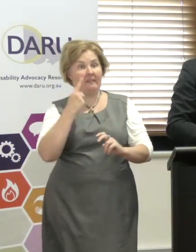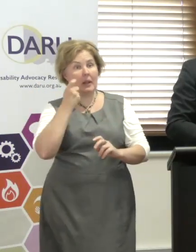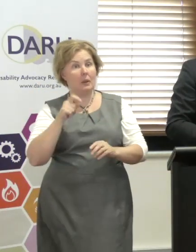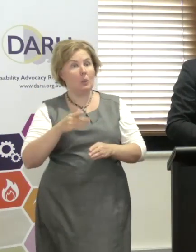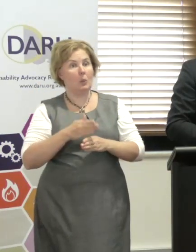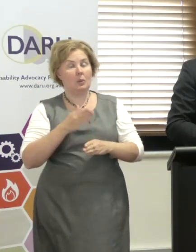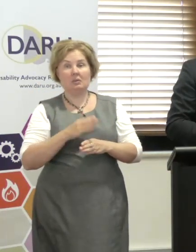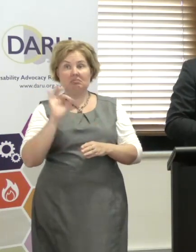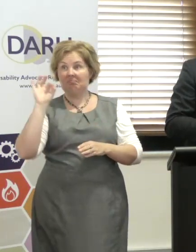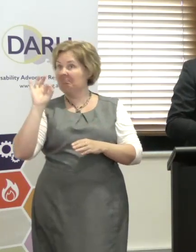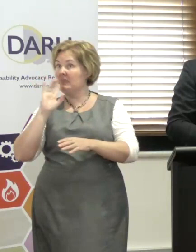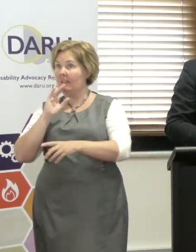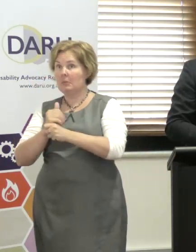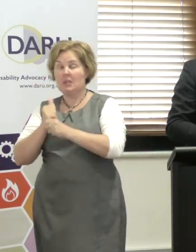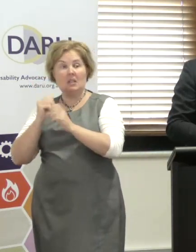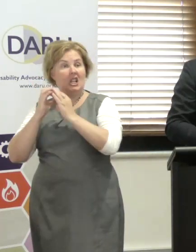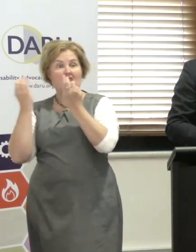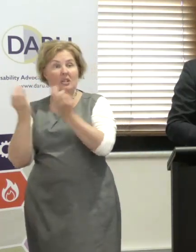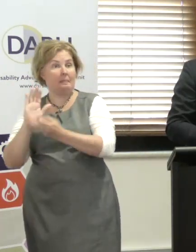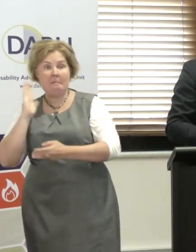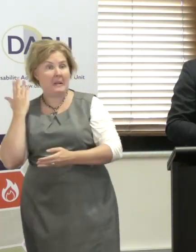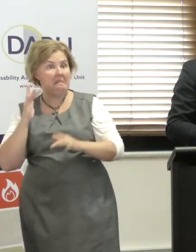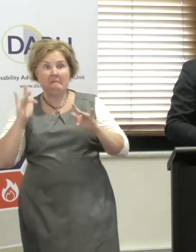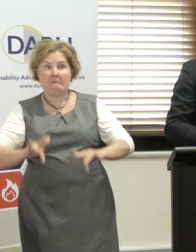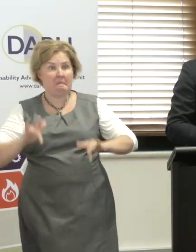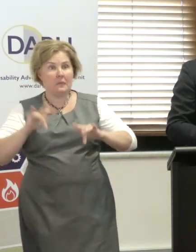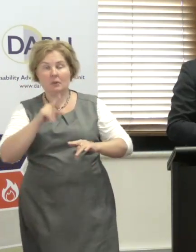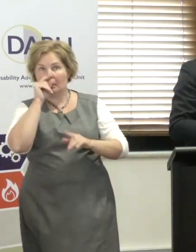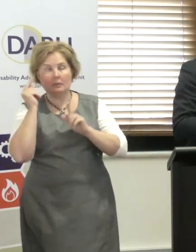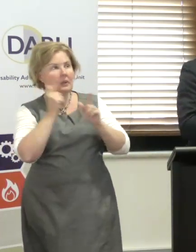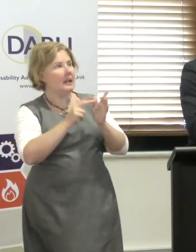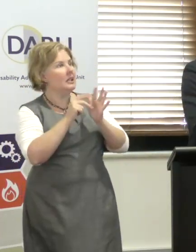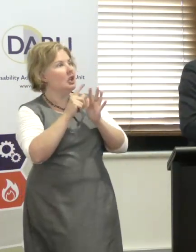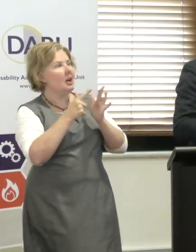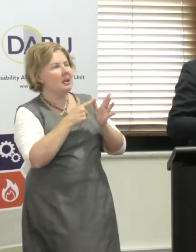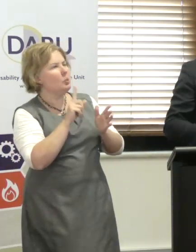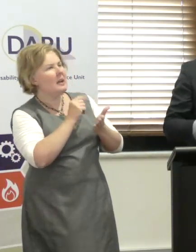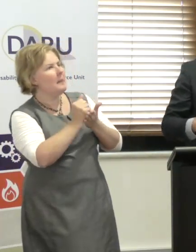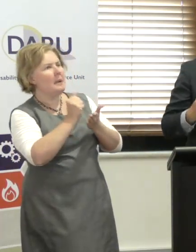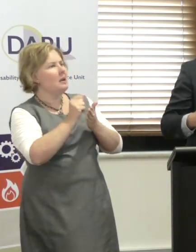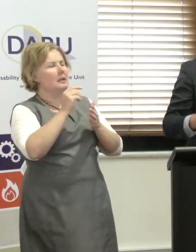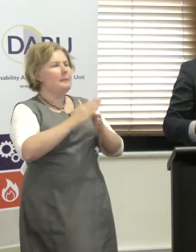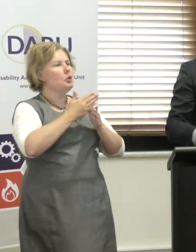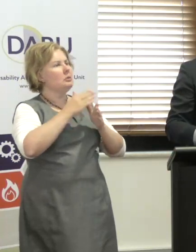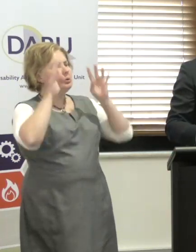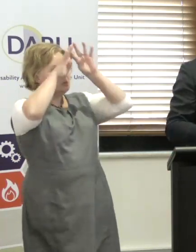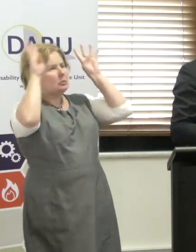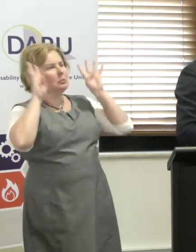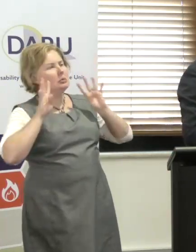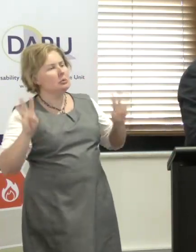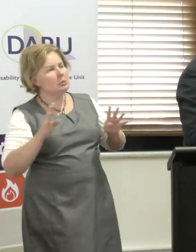government agency had done it. You won't get it. You can go to the NDIA, they will not tell you. This was work that we knew that we had to